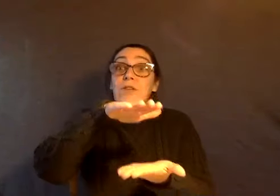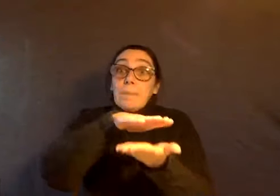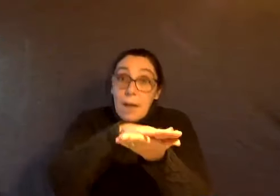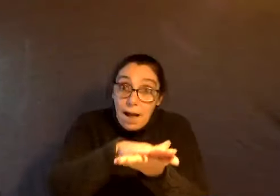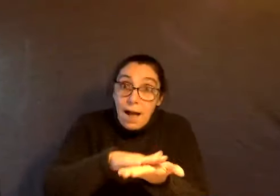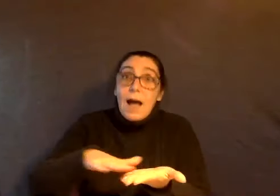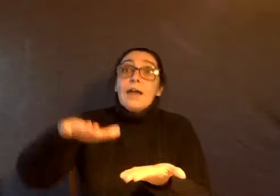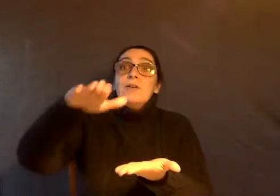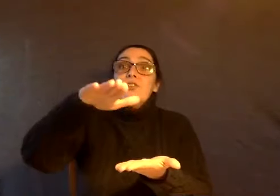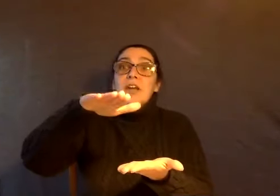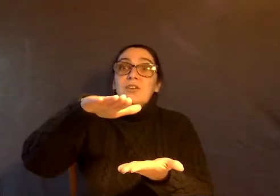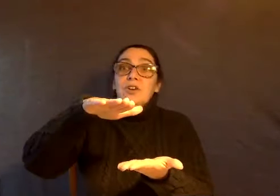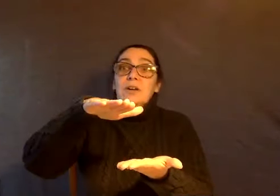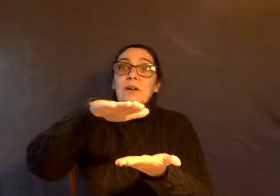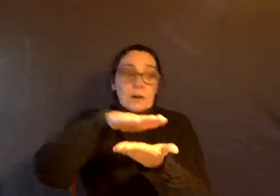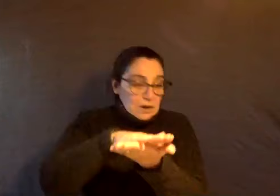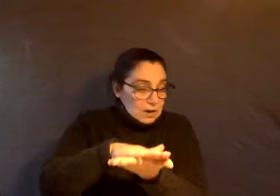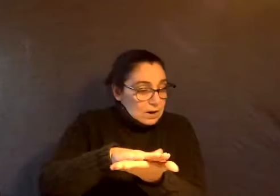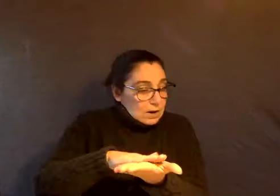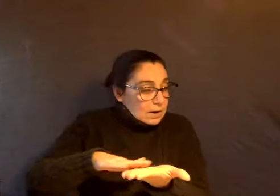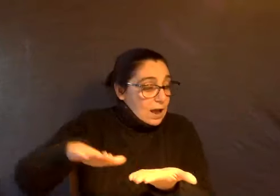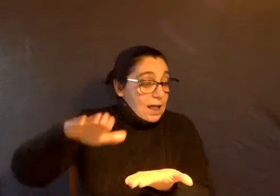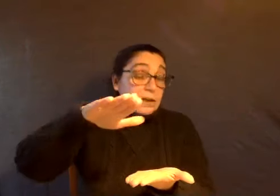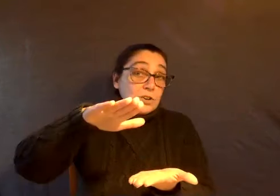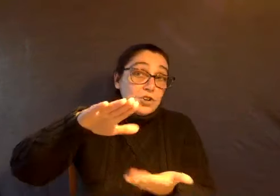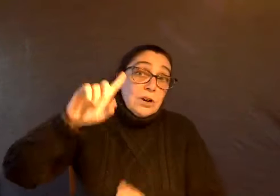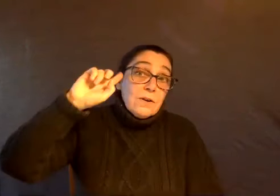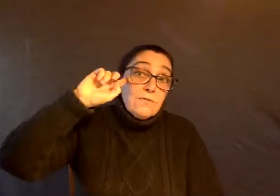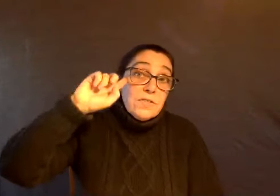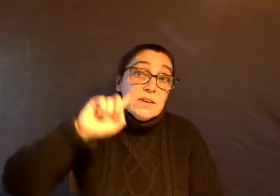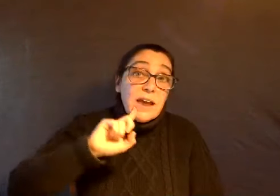up. Higher education. College for the deaf.